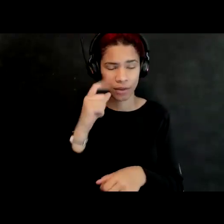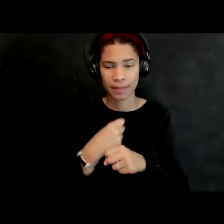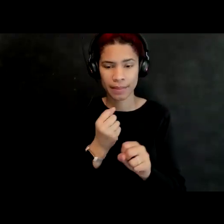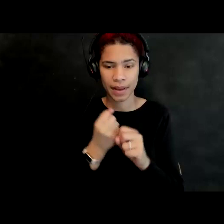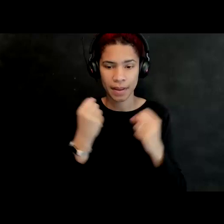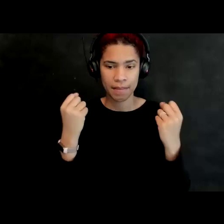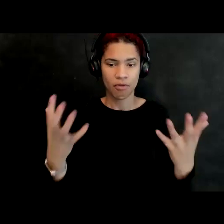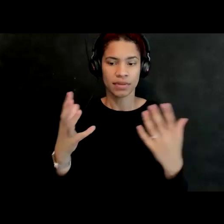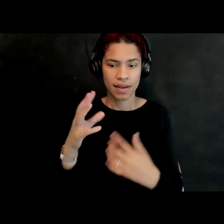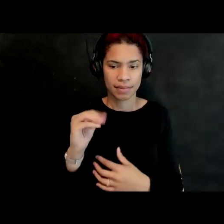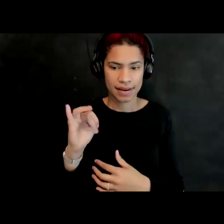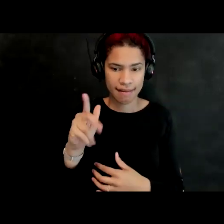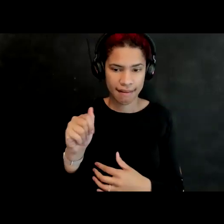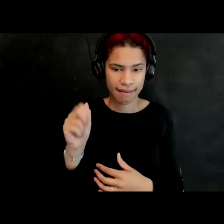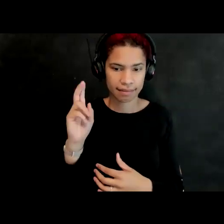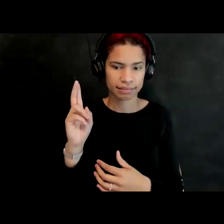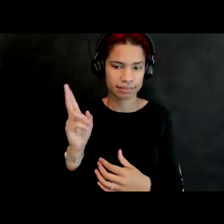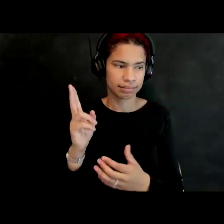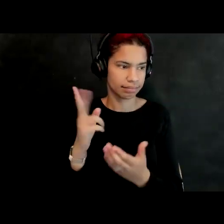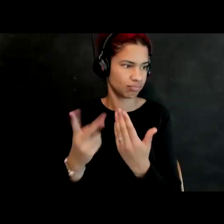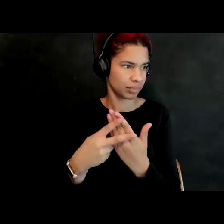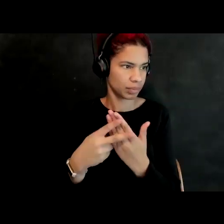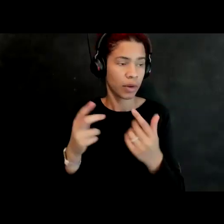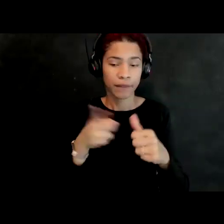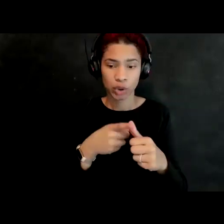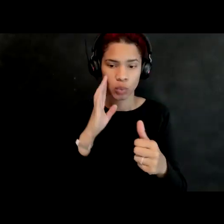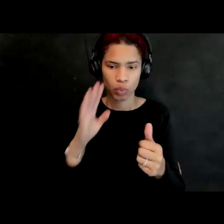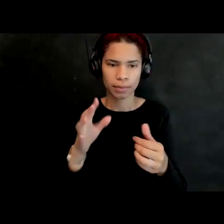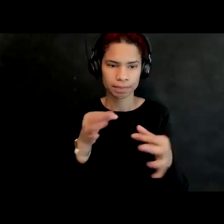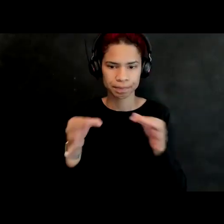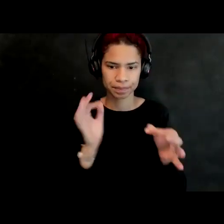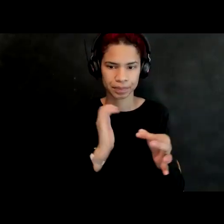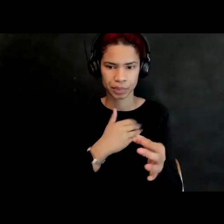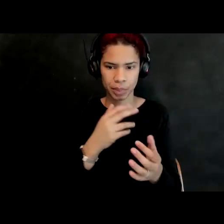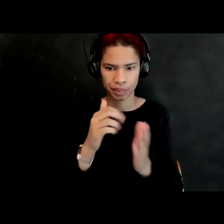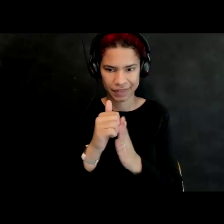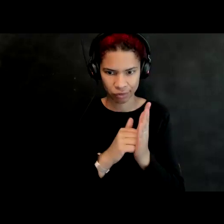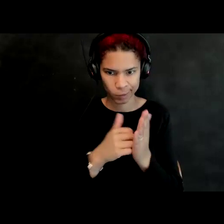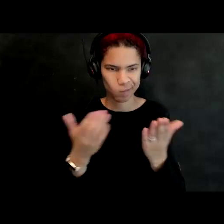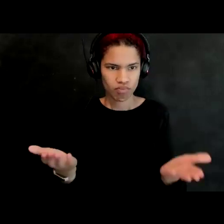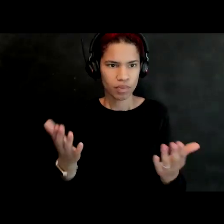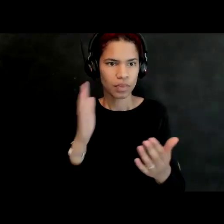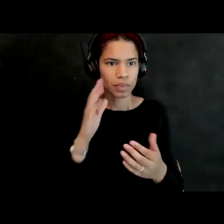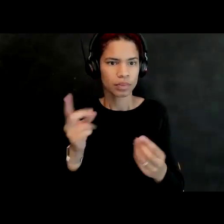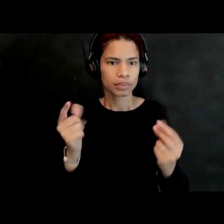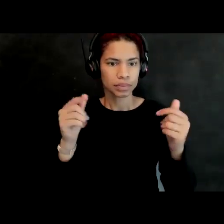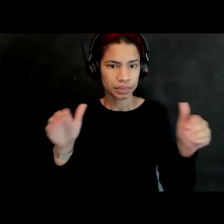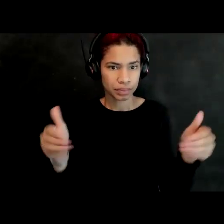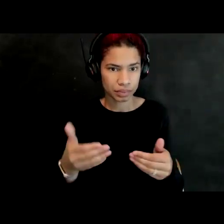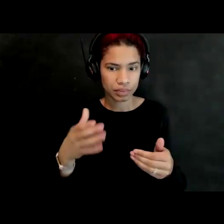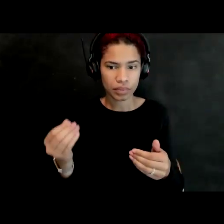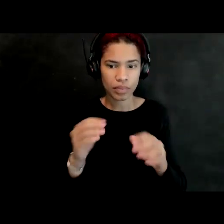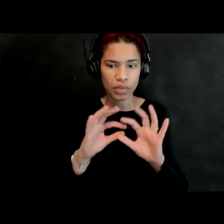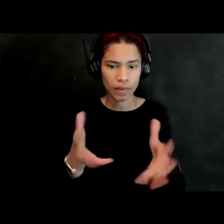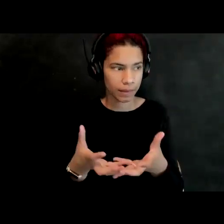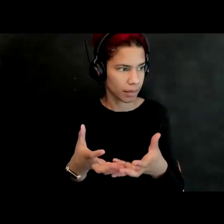talk first a little bit about where we're going to go with this. So let's go over our agenda. We're going to do an introduction and overview.